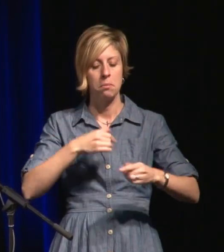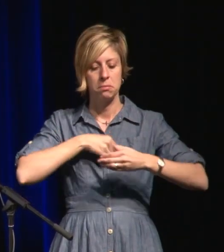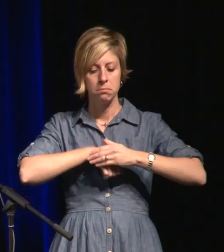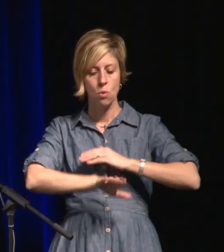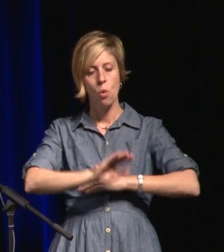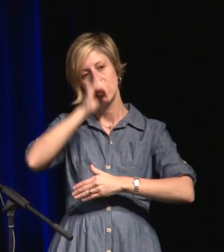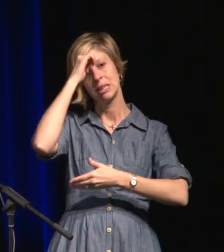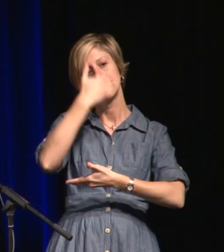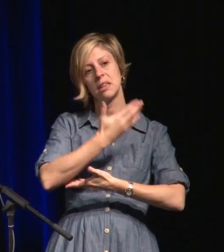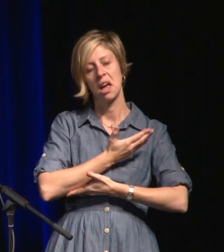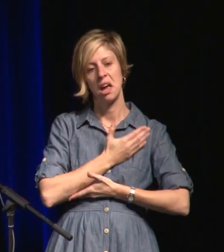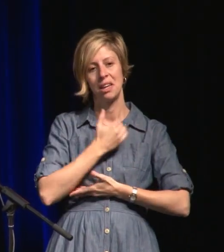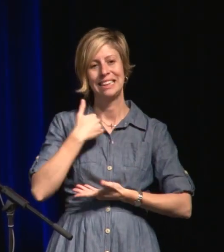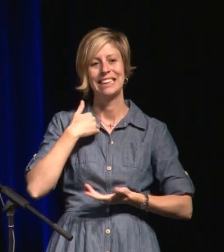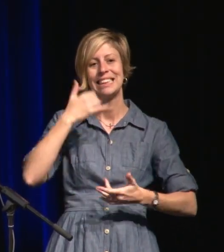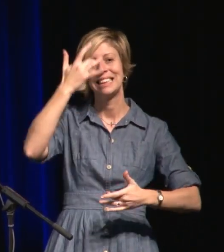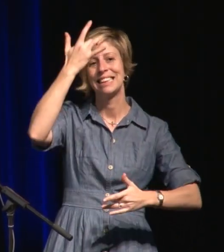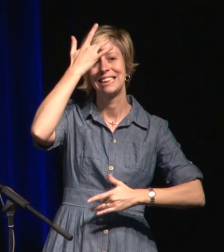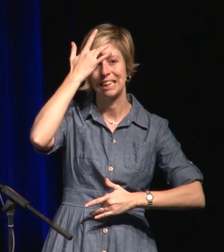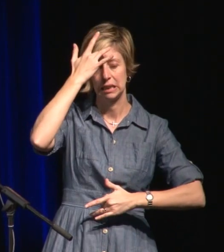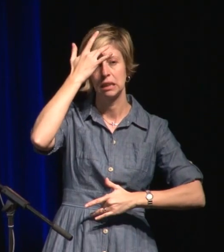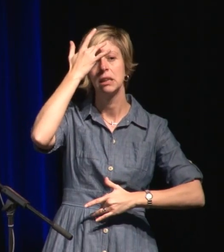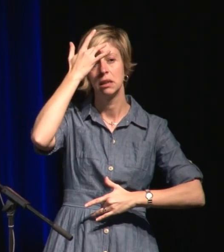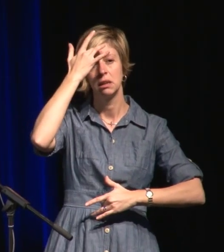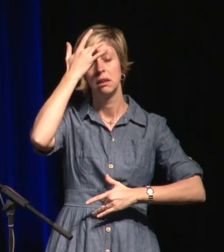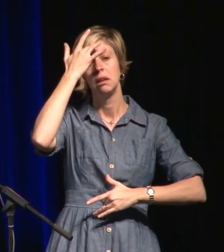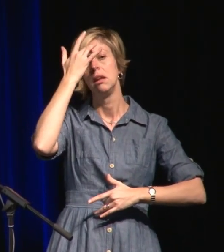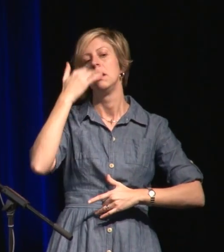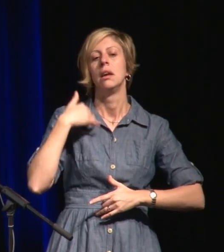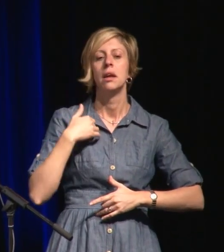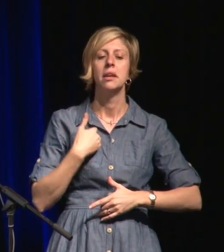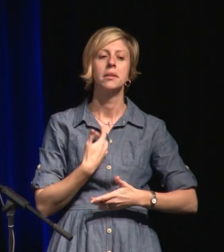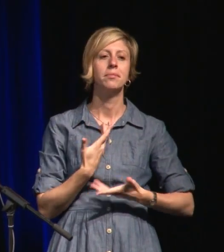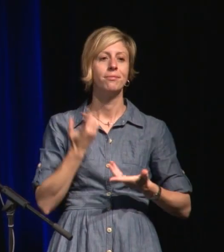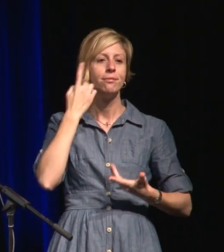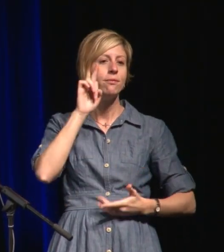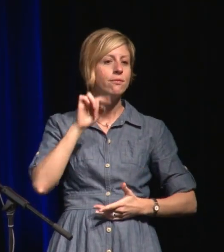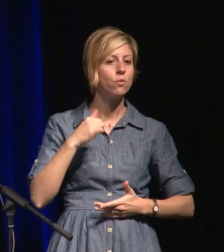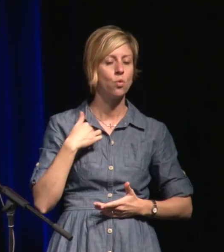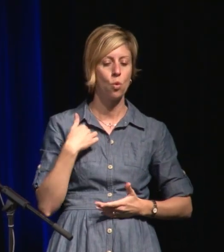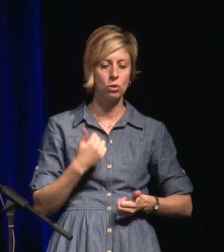an infant, he faced literally dozens of surgeries in order to survive.